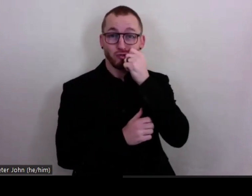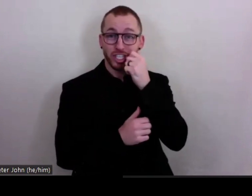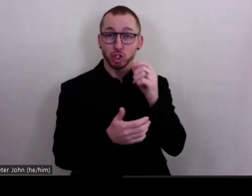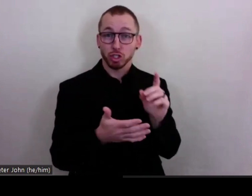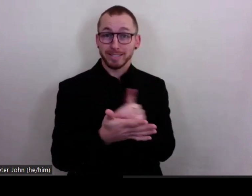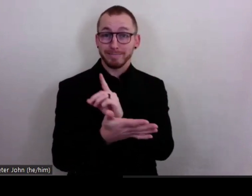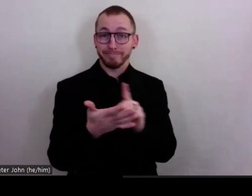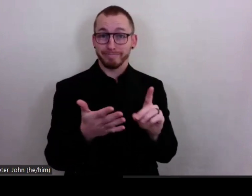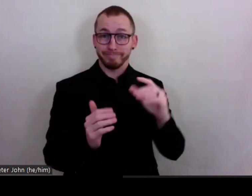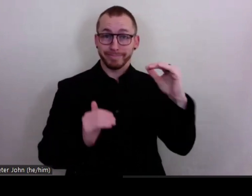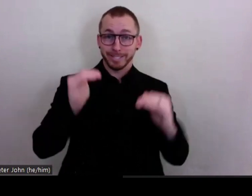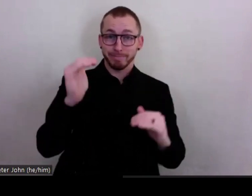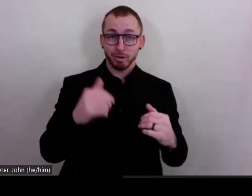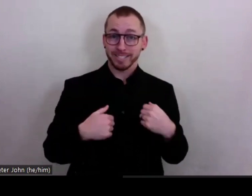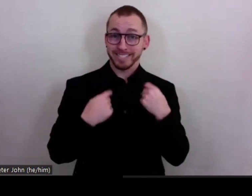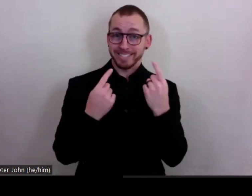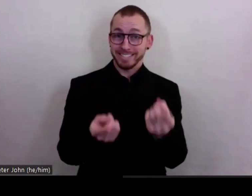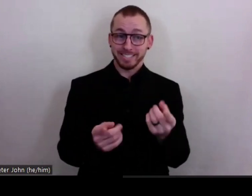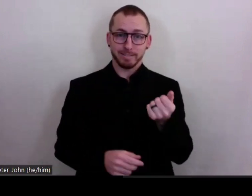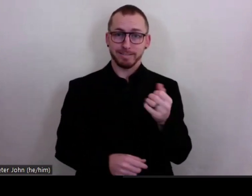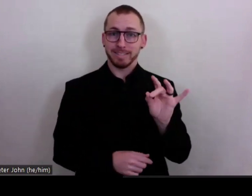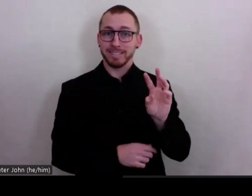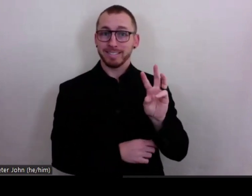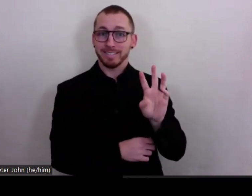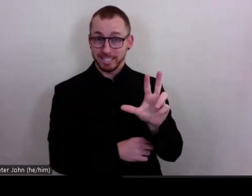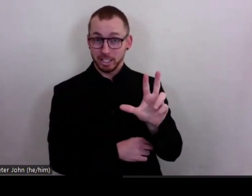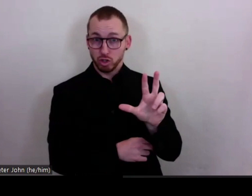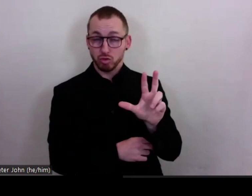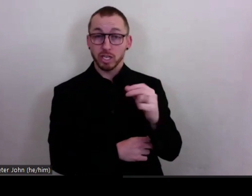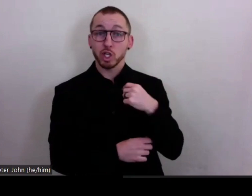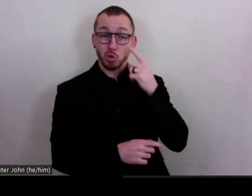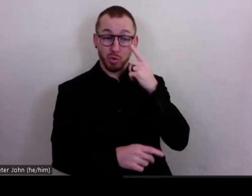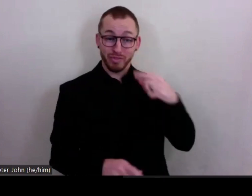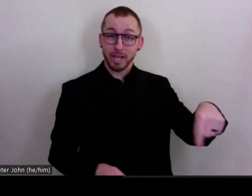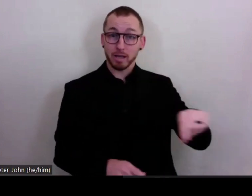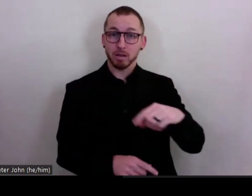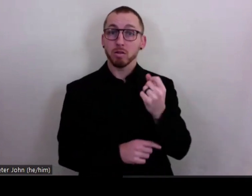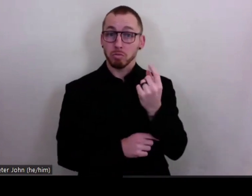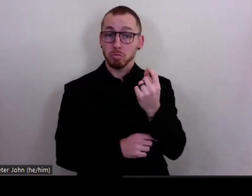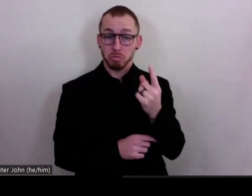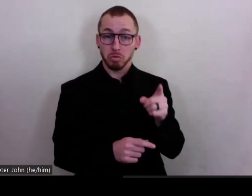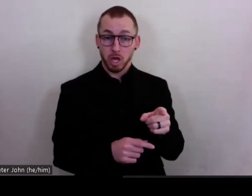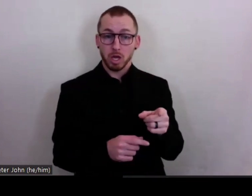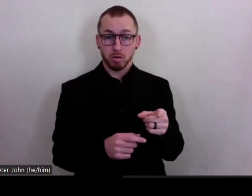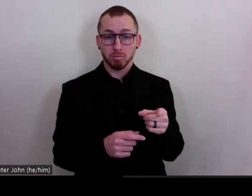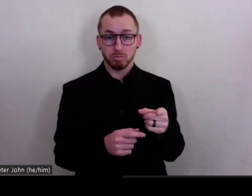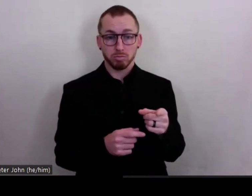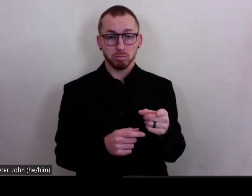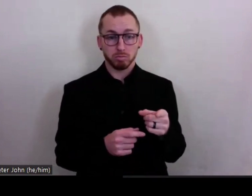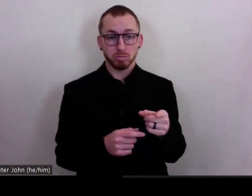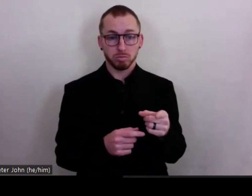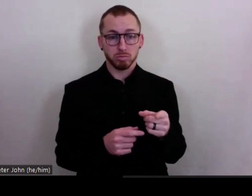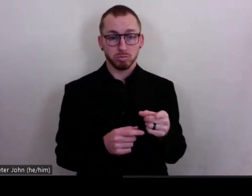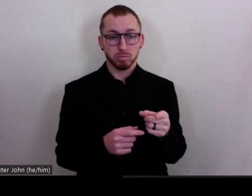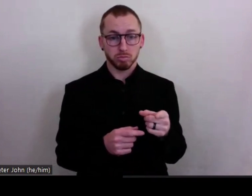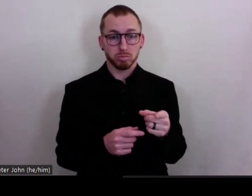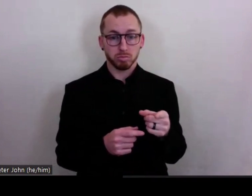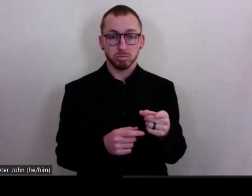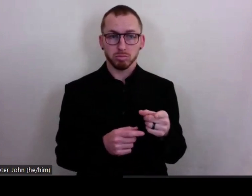time, do we think that our veterans, even though they are a brotherhood, have been absolved of